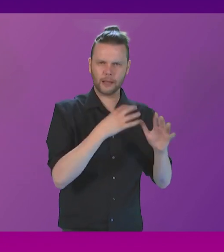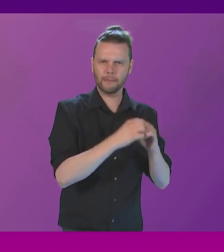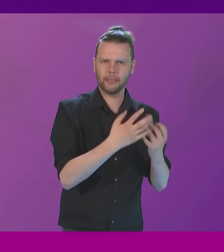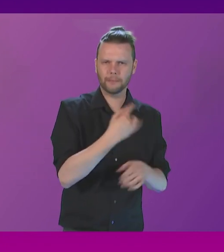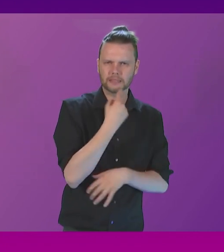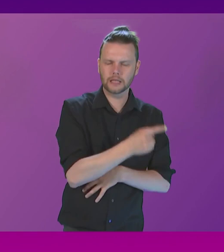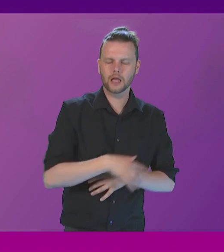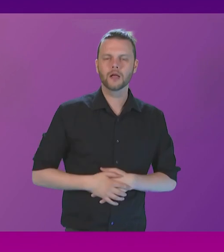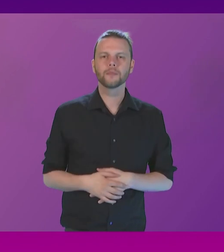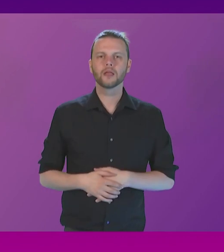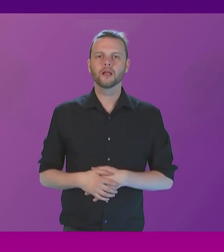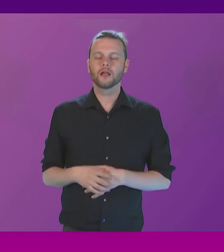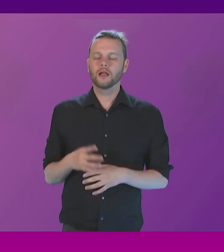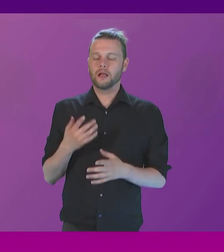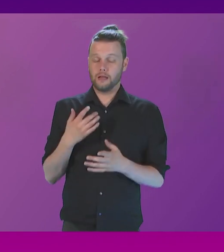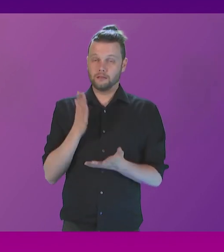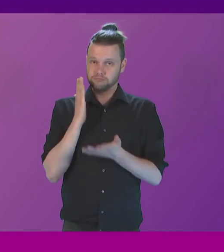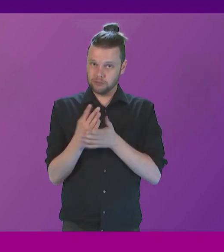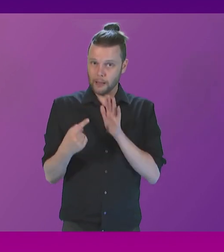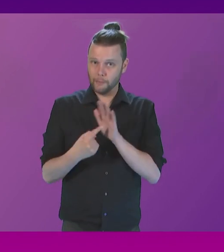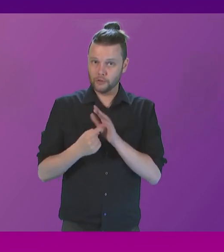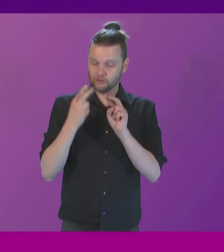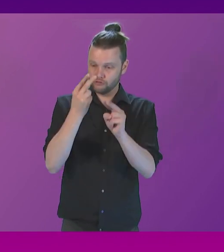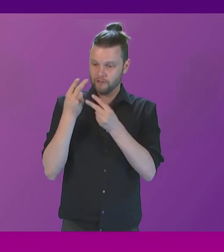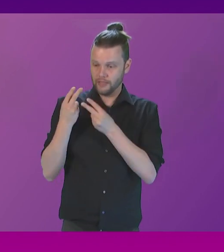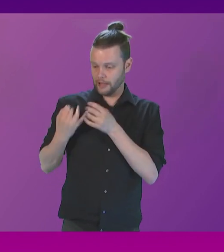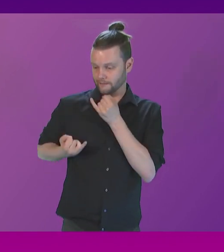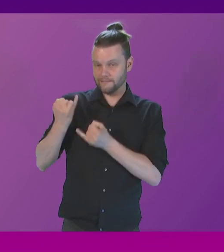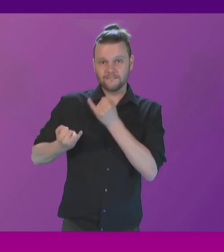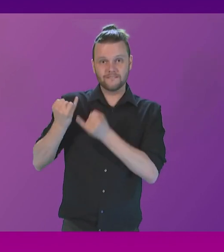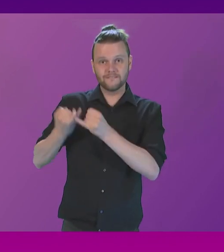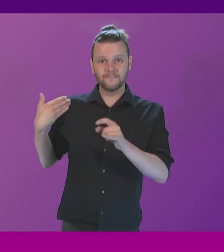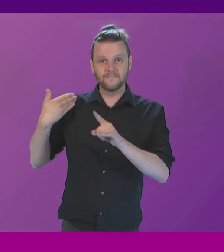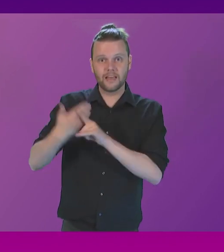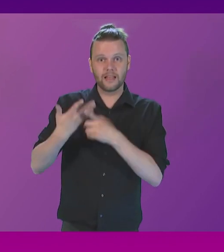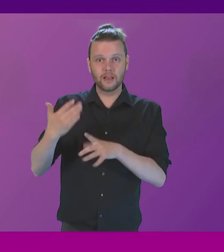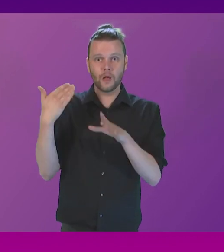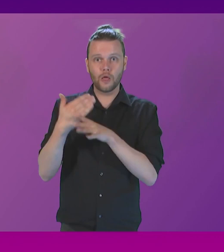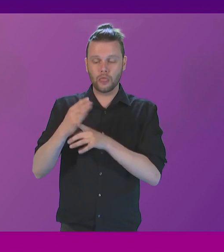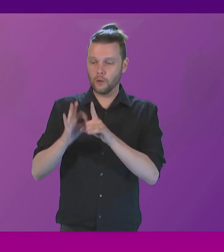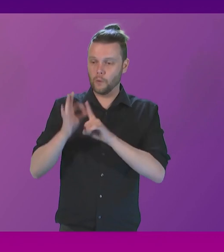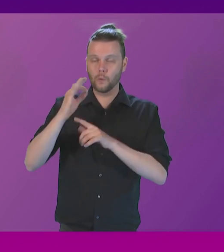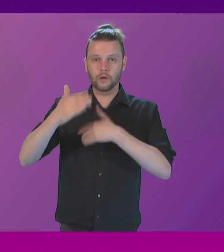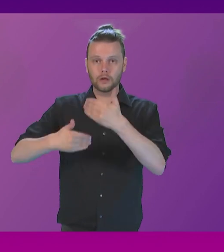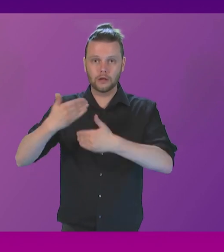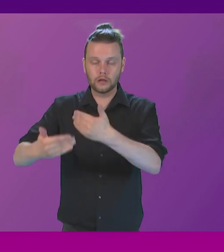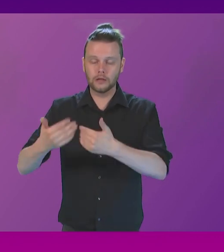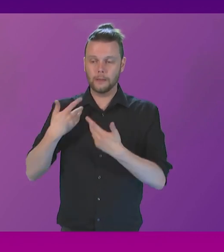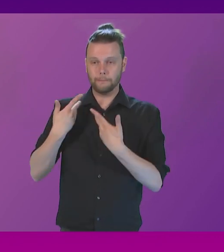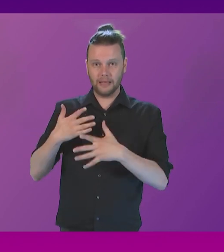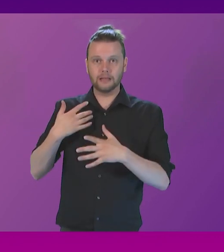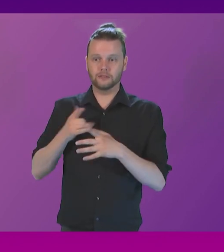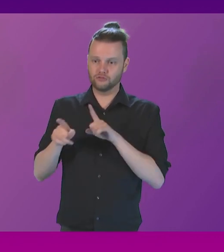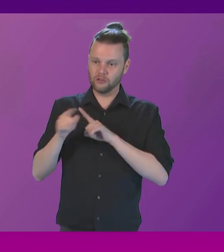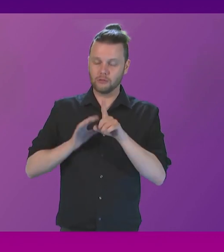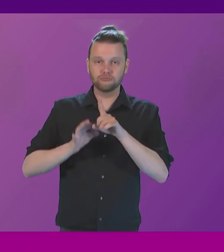that. Presiding officer, it is important to reflect on previous failings and the subsequent work done to